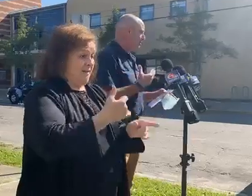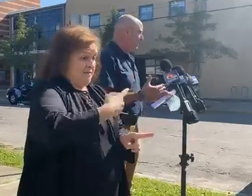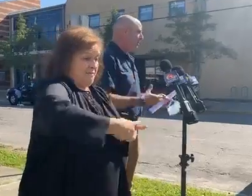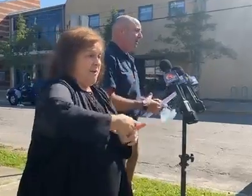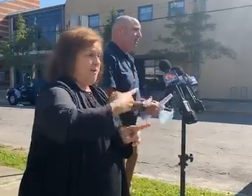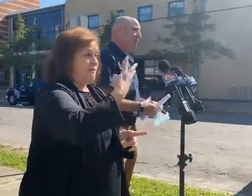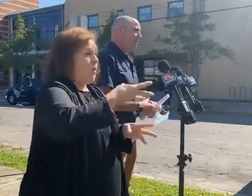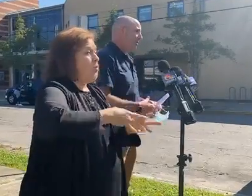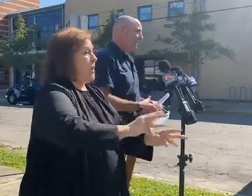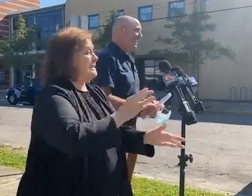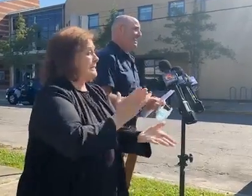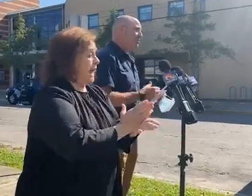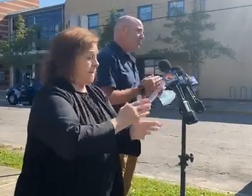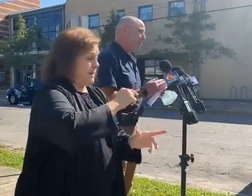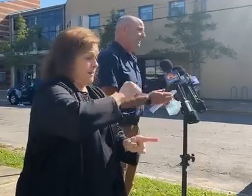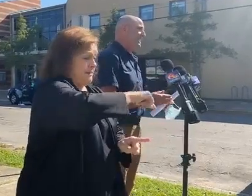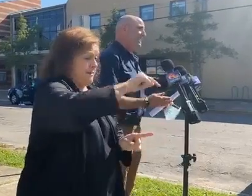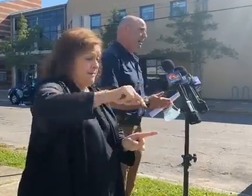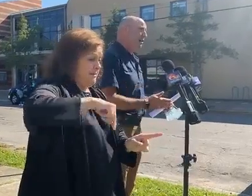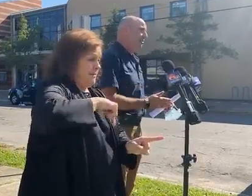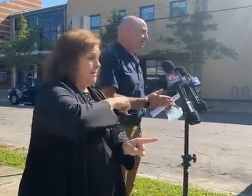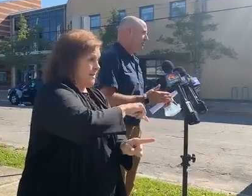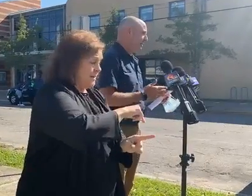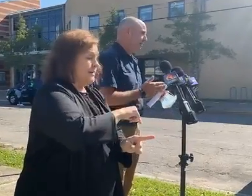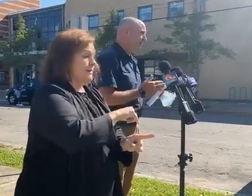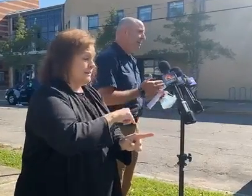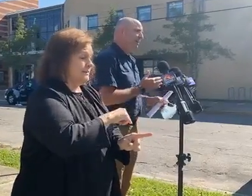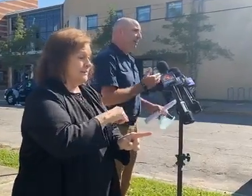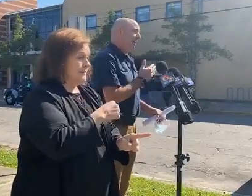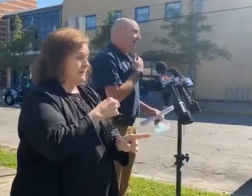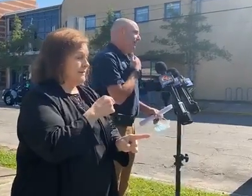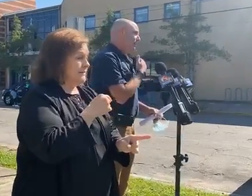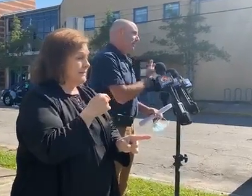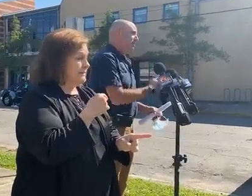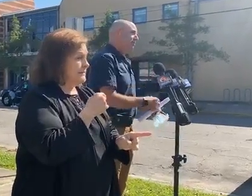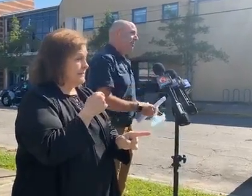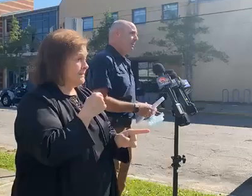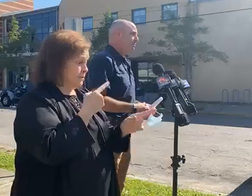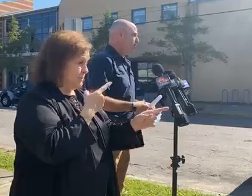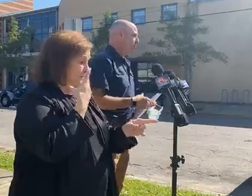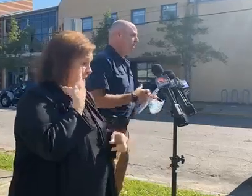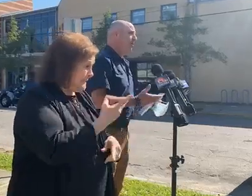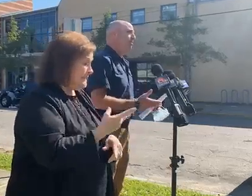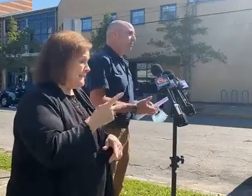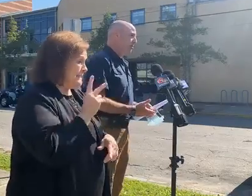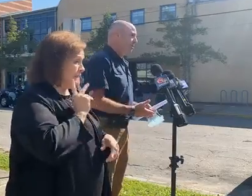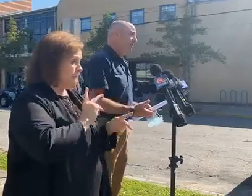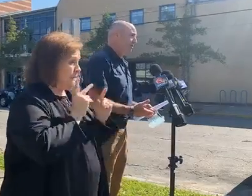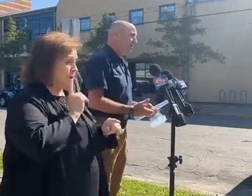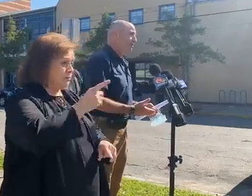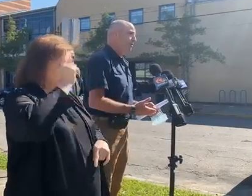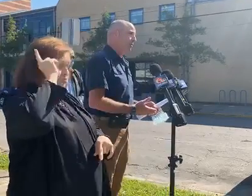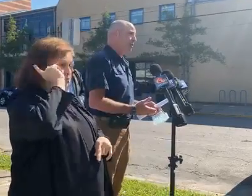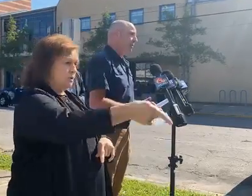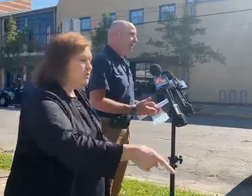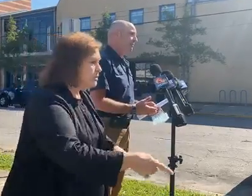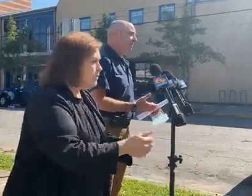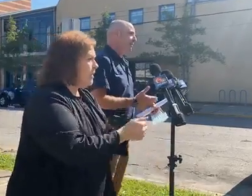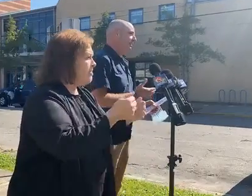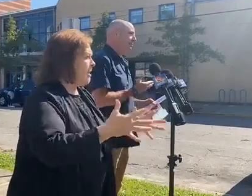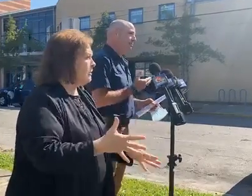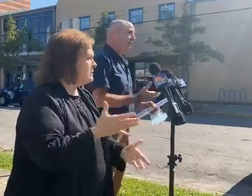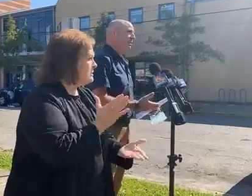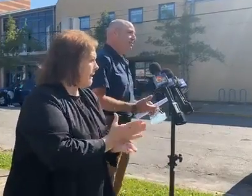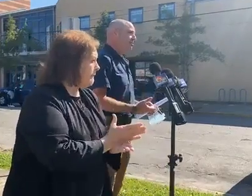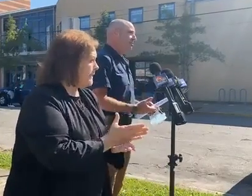we were in a meeting with the governor the other day, and he is really keen on this because, you see people just blowing through these intersections with no lights,